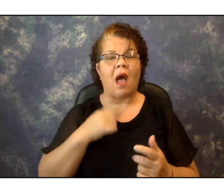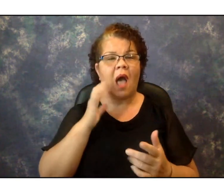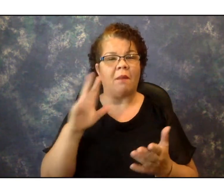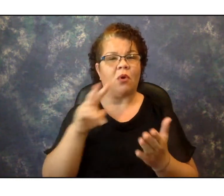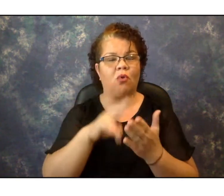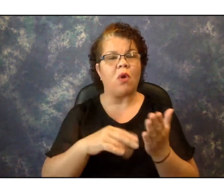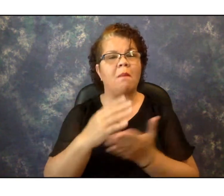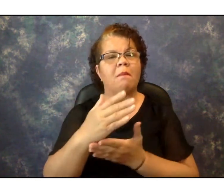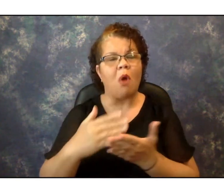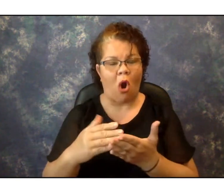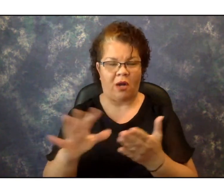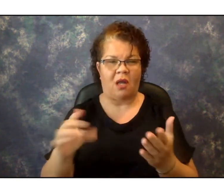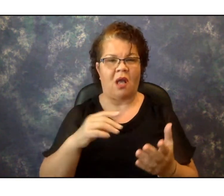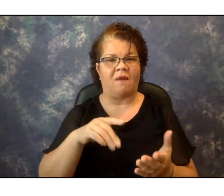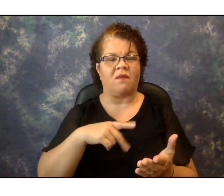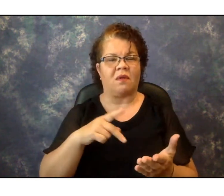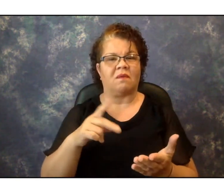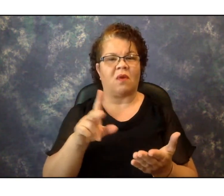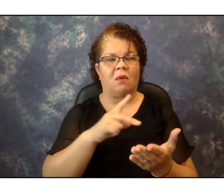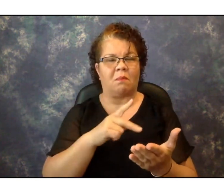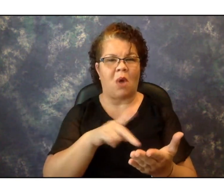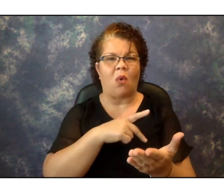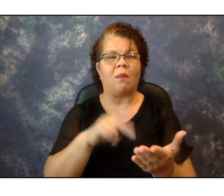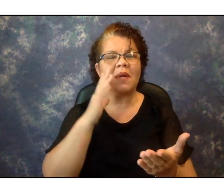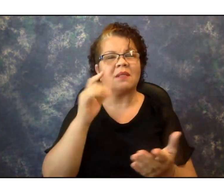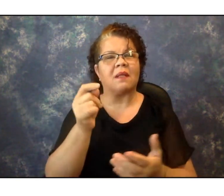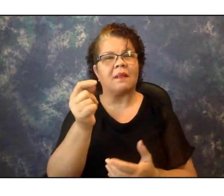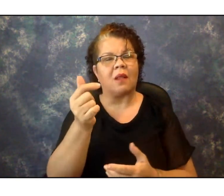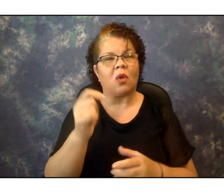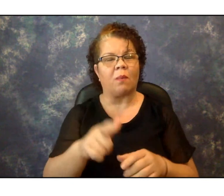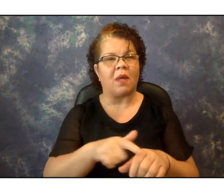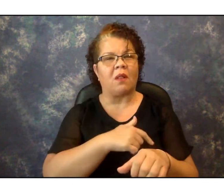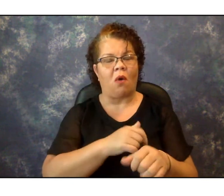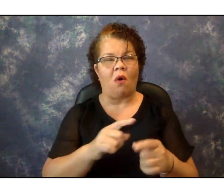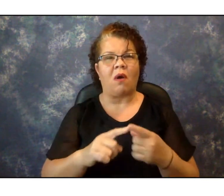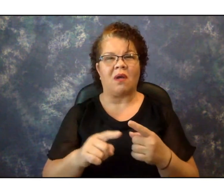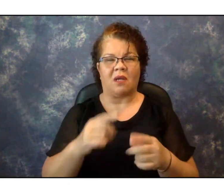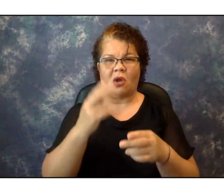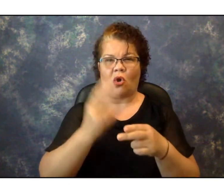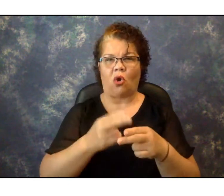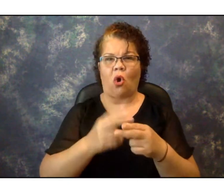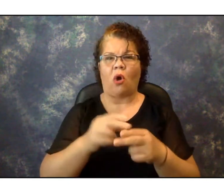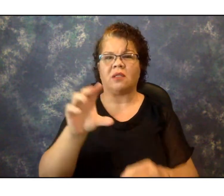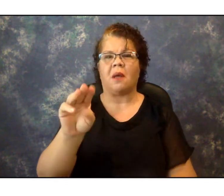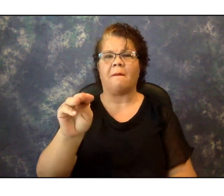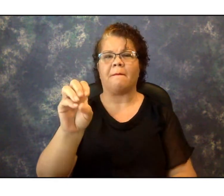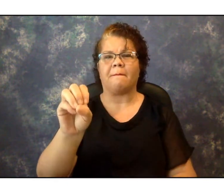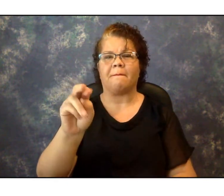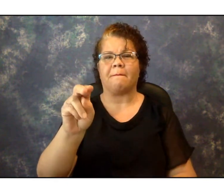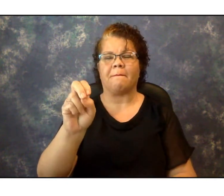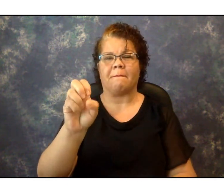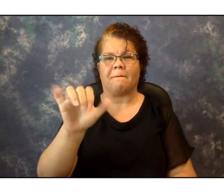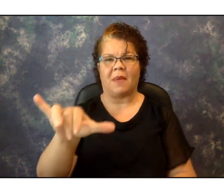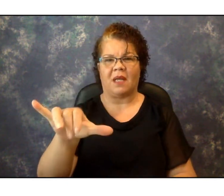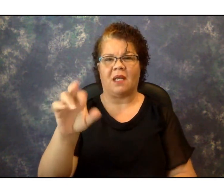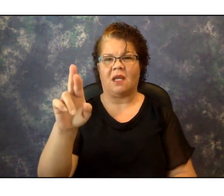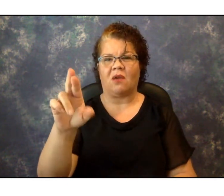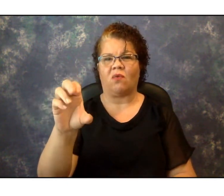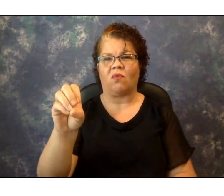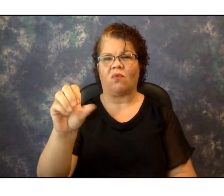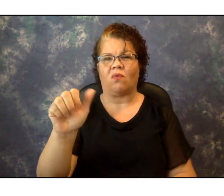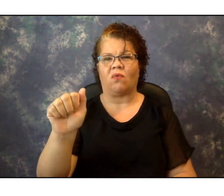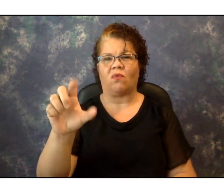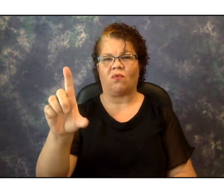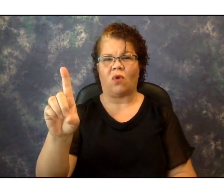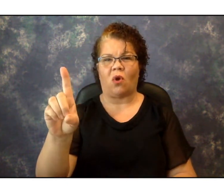because it's a little on the long side. It's a poem called Money Road, uh, which is about Emmett Till and his death,